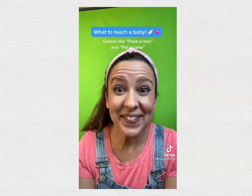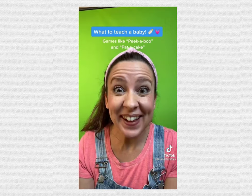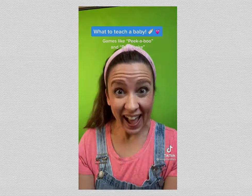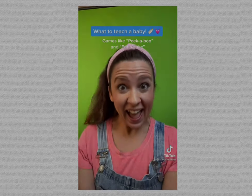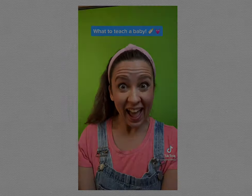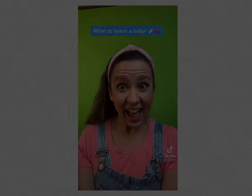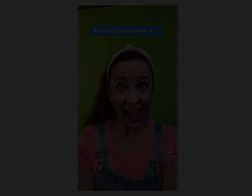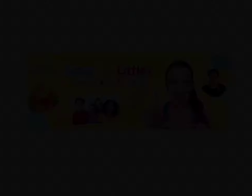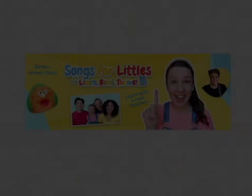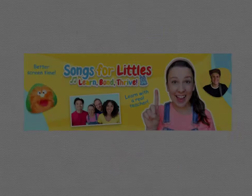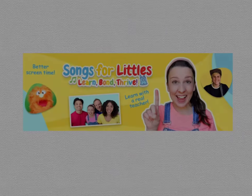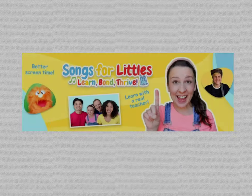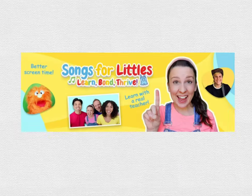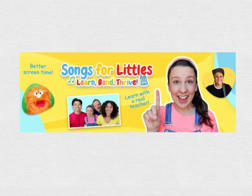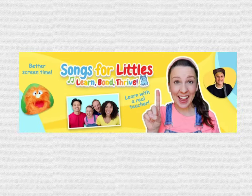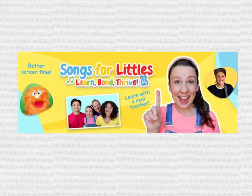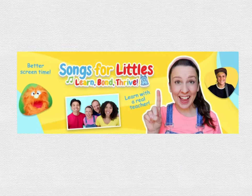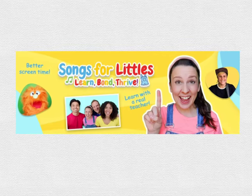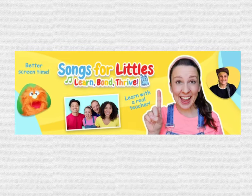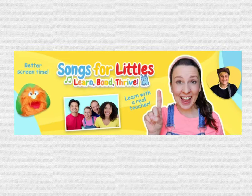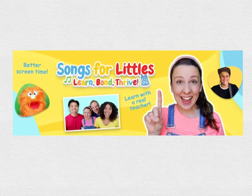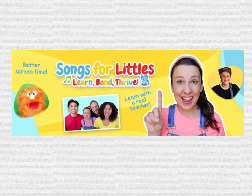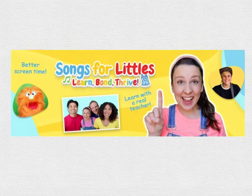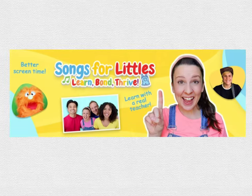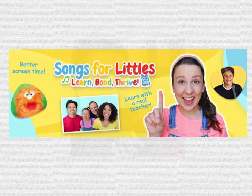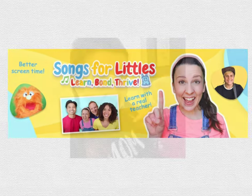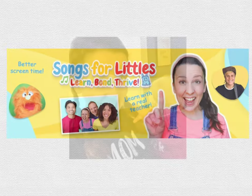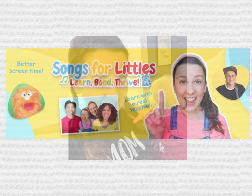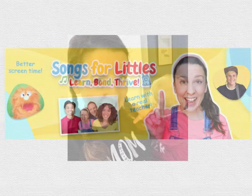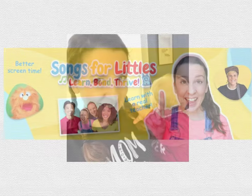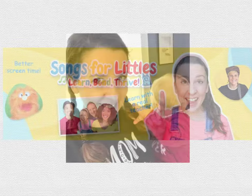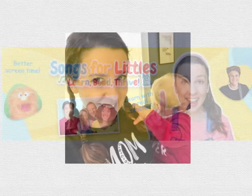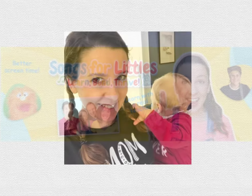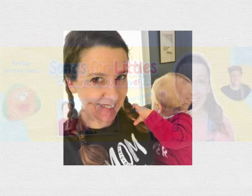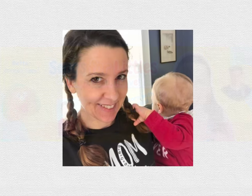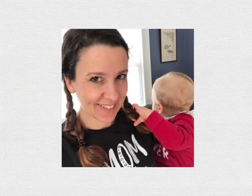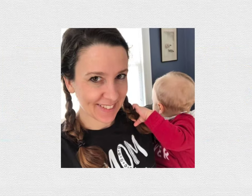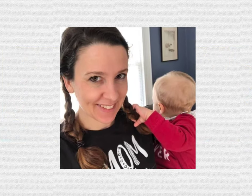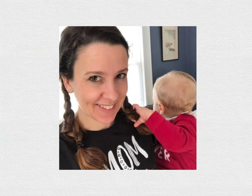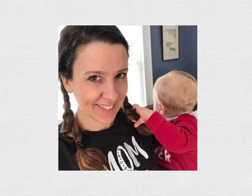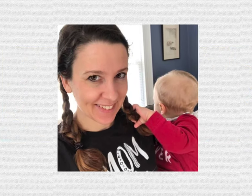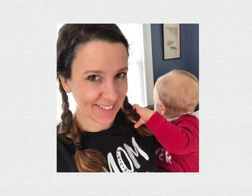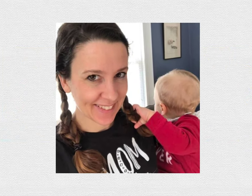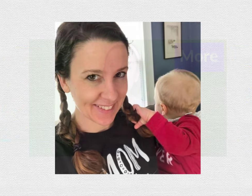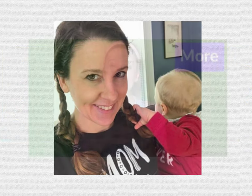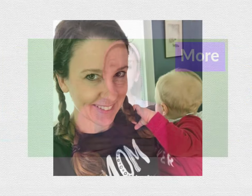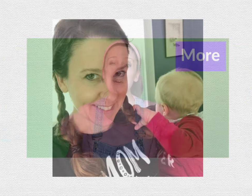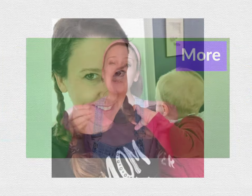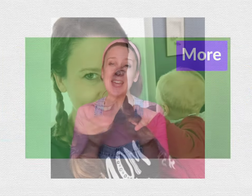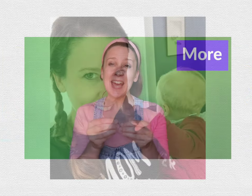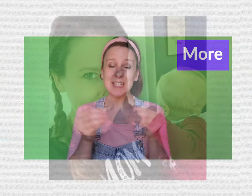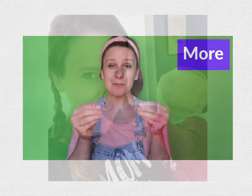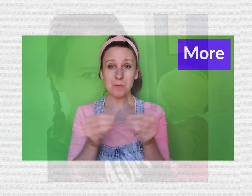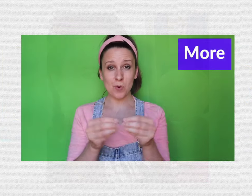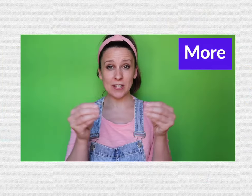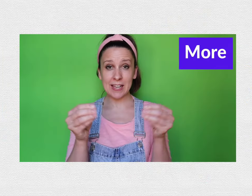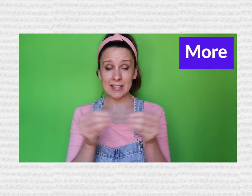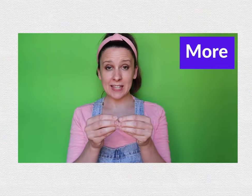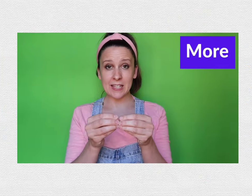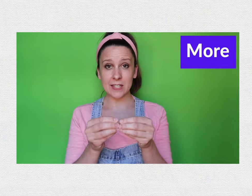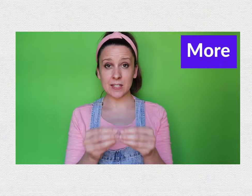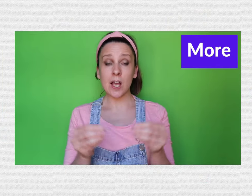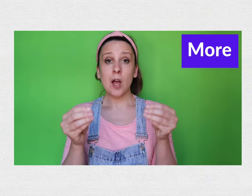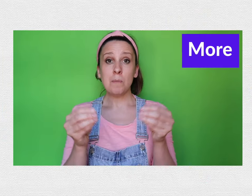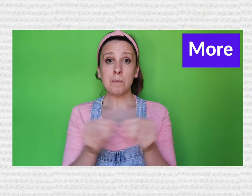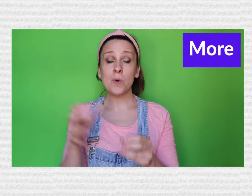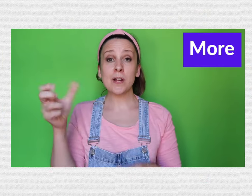TikTok. Ms.Rachel began her YouTube channel called Songs for Littles after her son Thomas was diagnosed with a speech delay. She wanted to